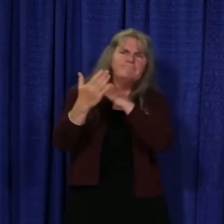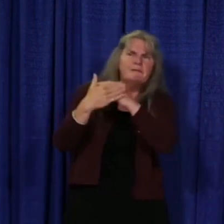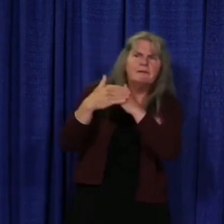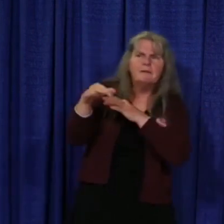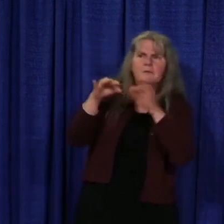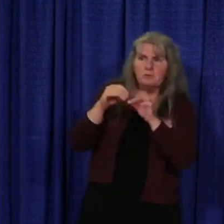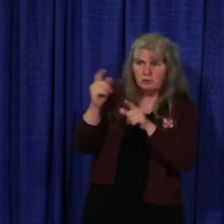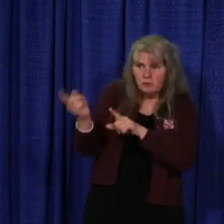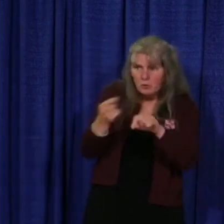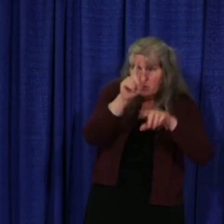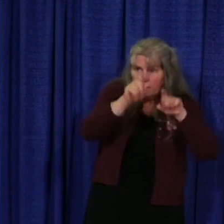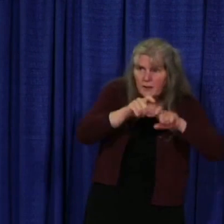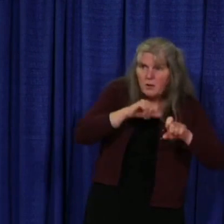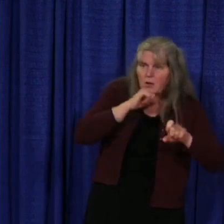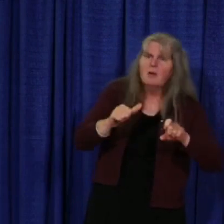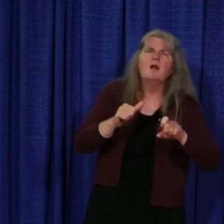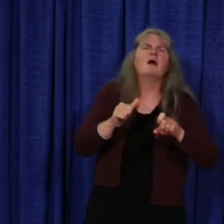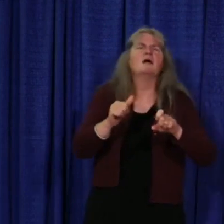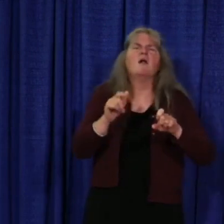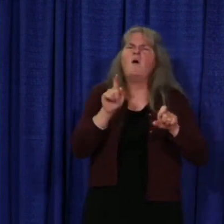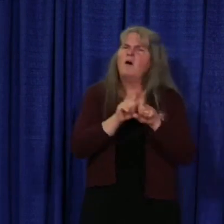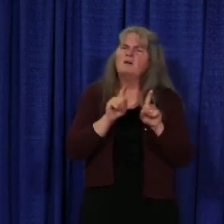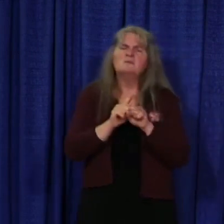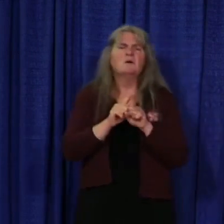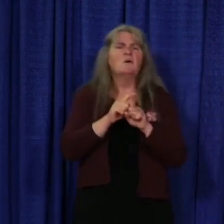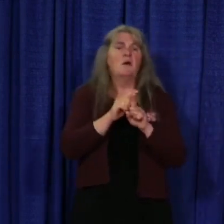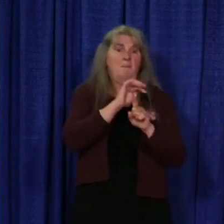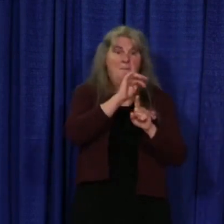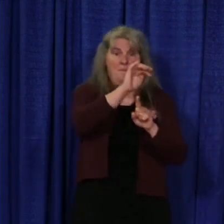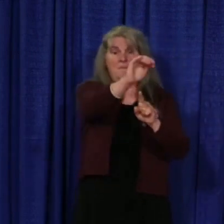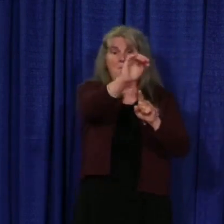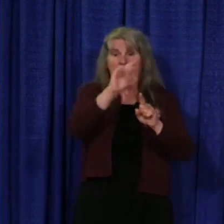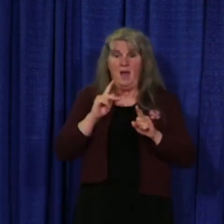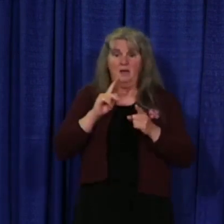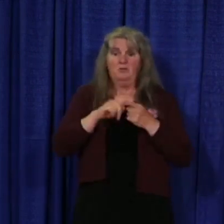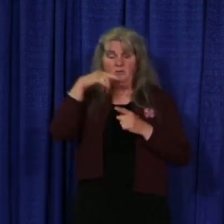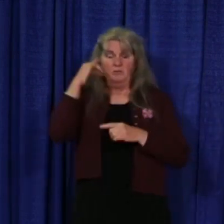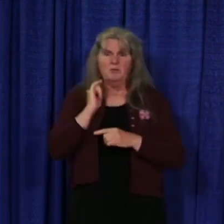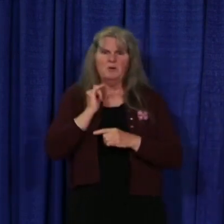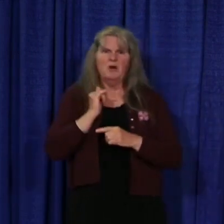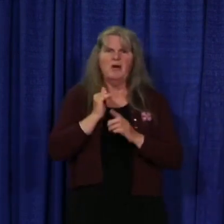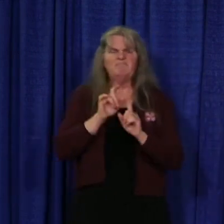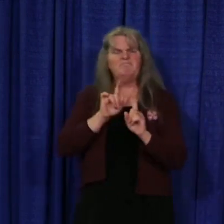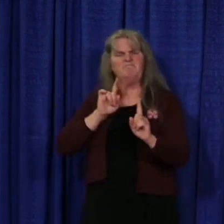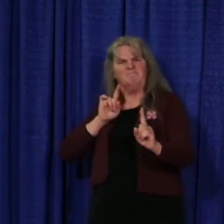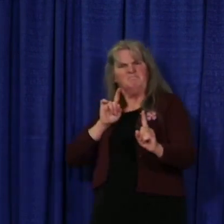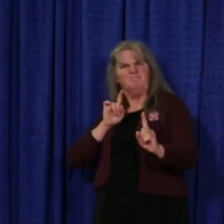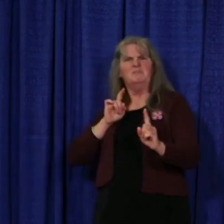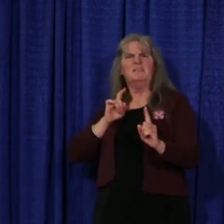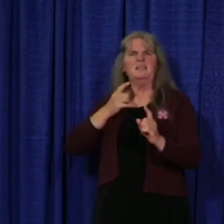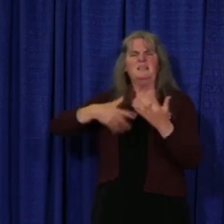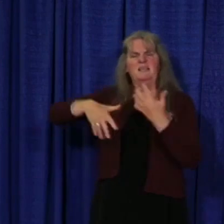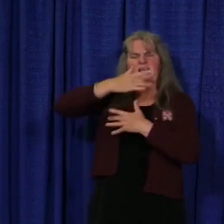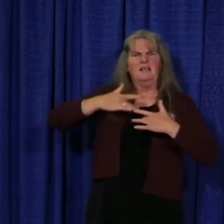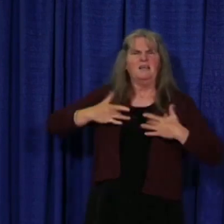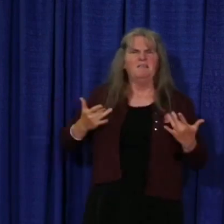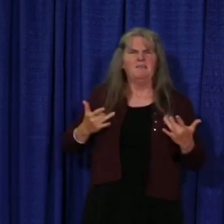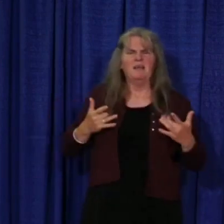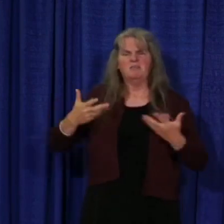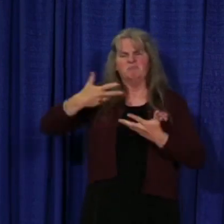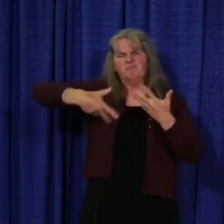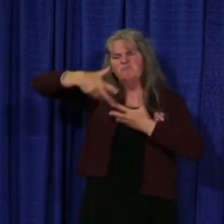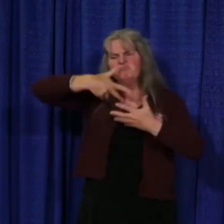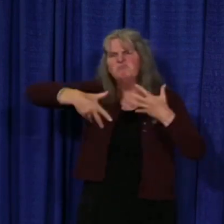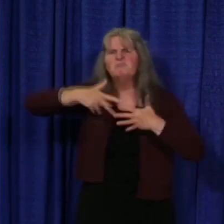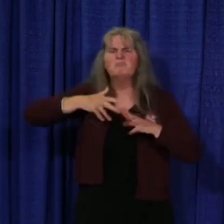being tested. Keep a low profile after coming back. Avoid social gatherings, especially large or